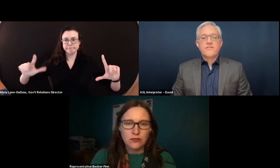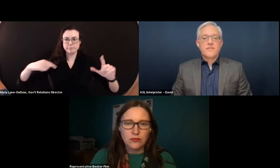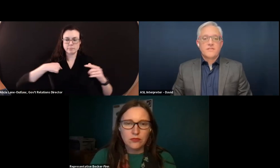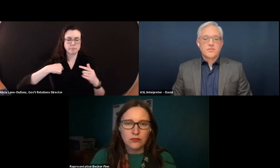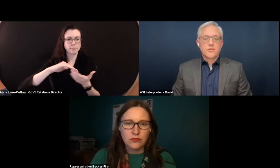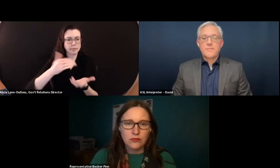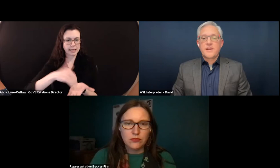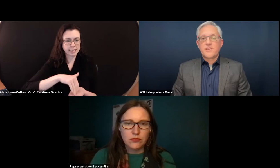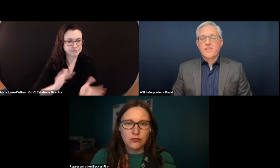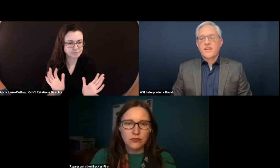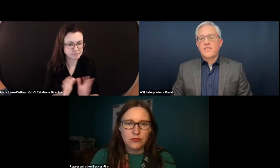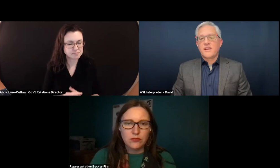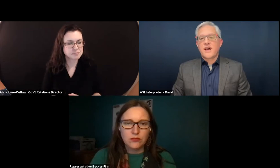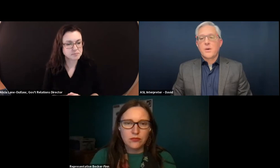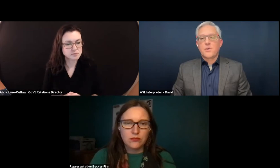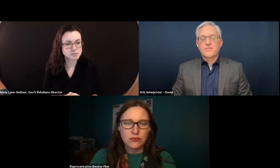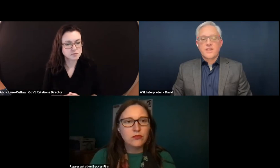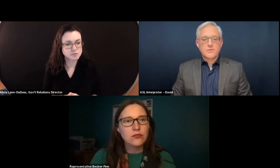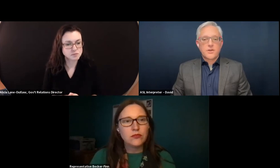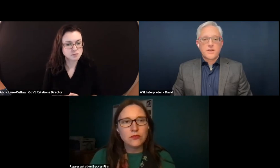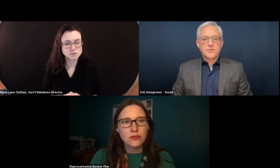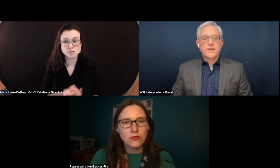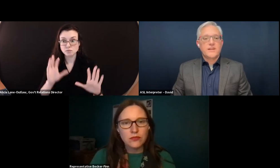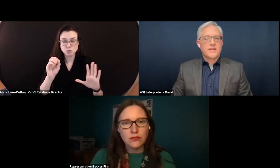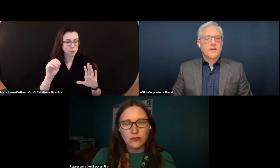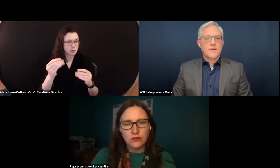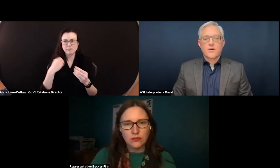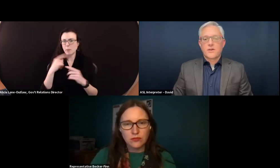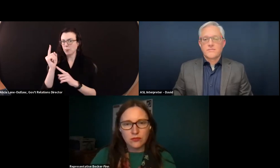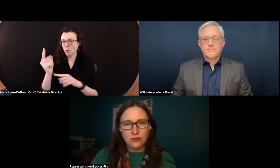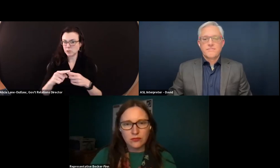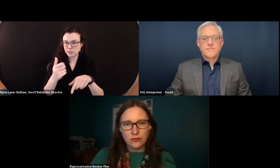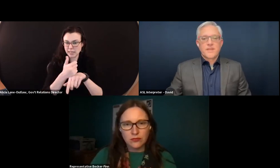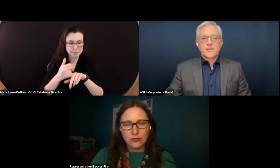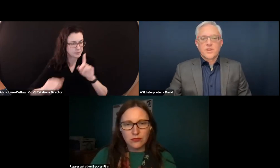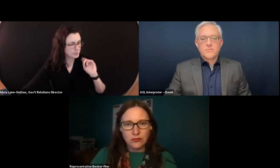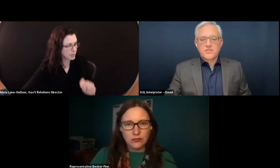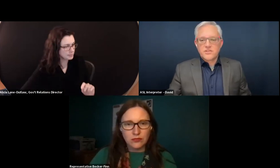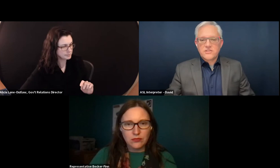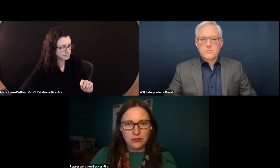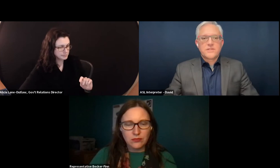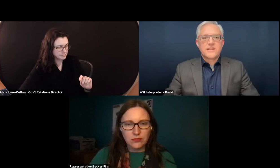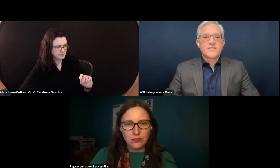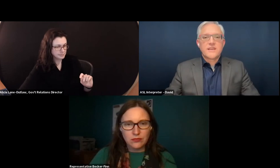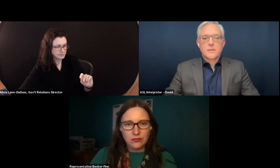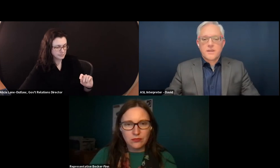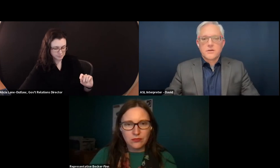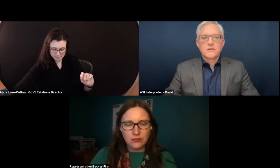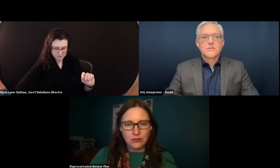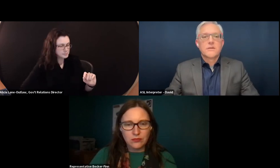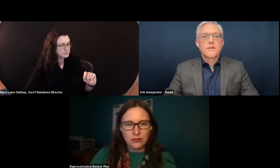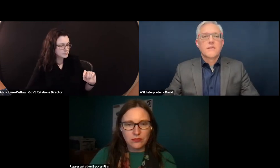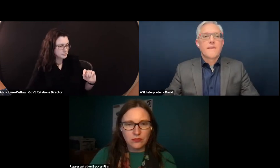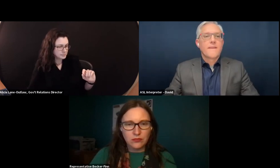Once I've described everything, then I will stop sharing my screen and come back on. So give me just a moment to get set up